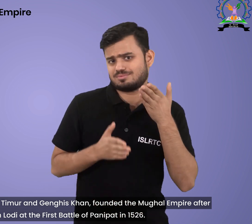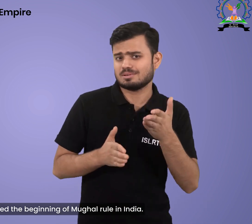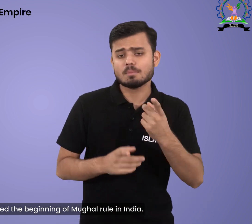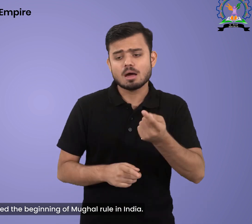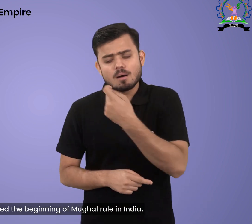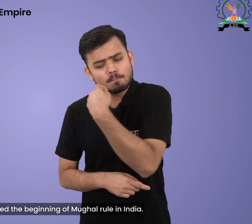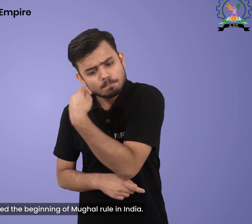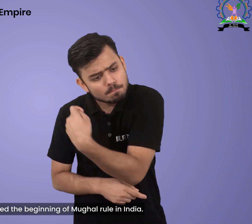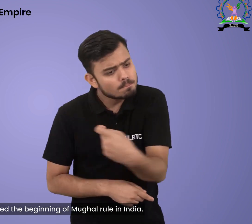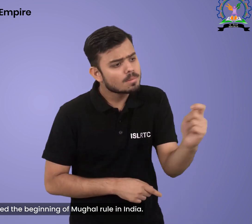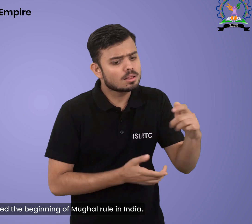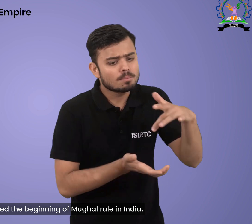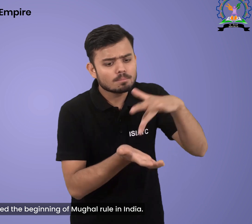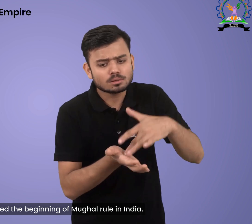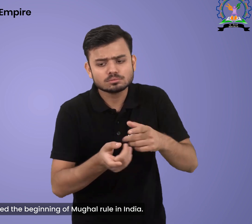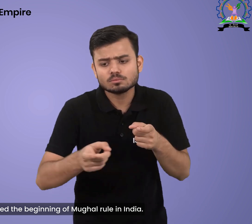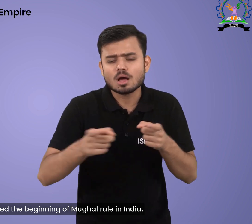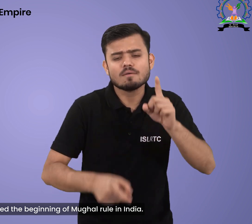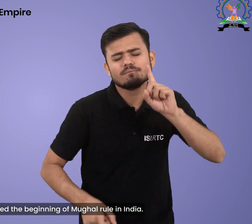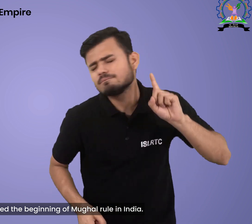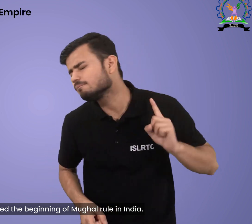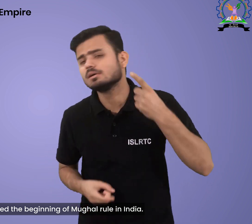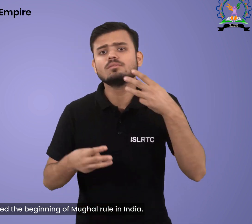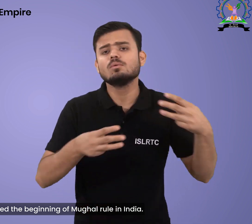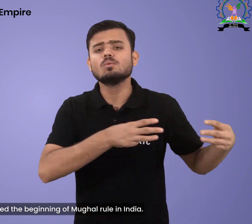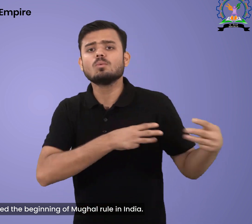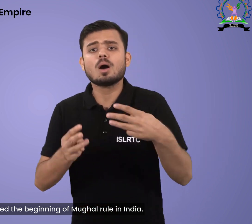This victory marked the beginning of Mughal rule in India.